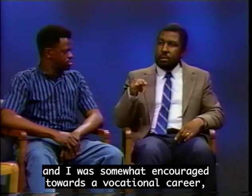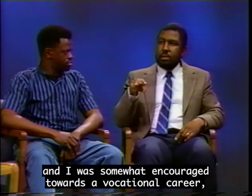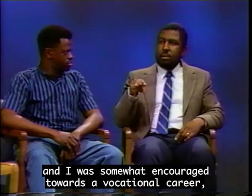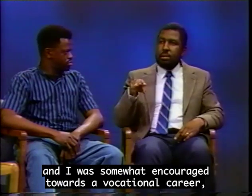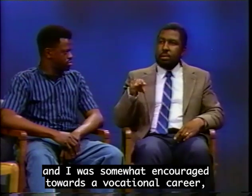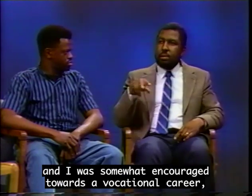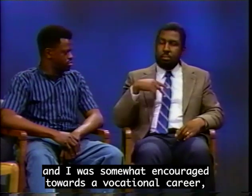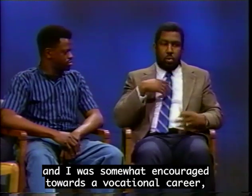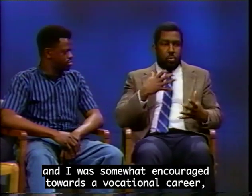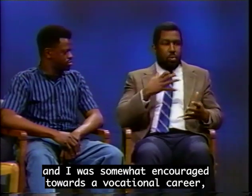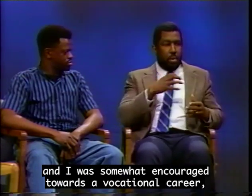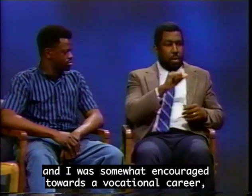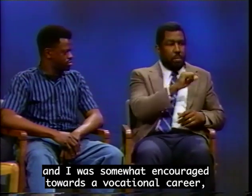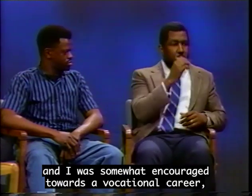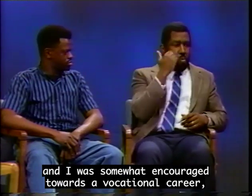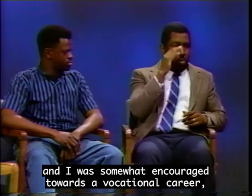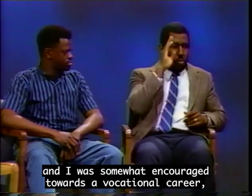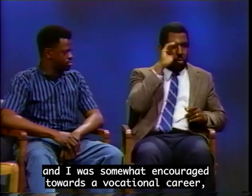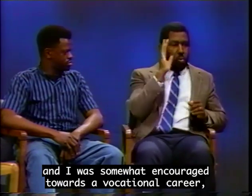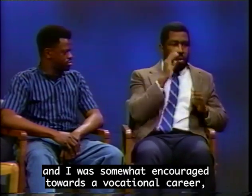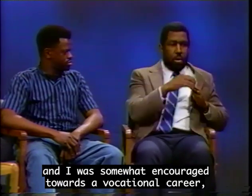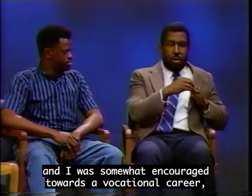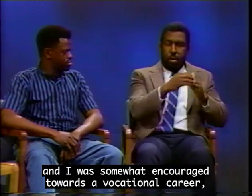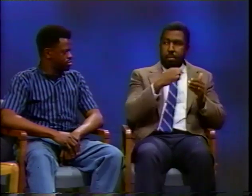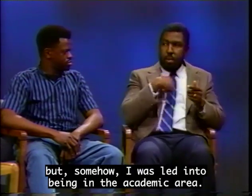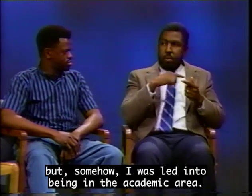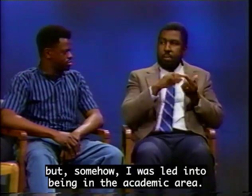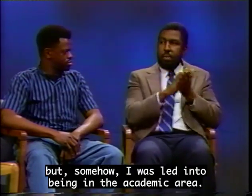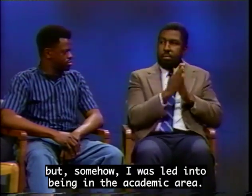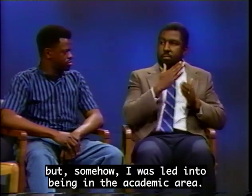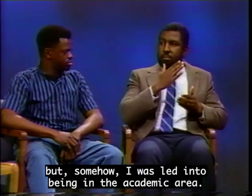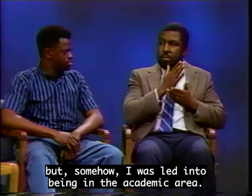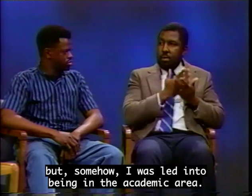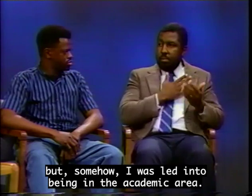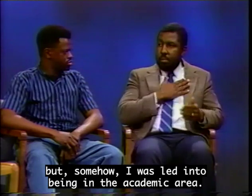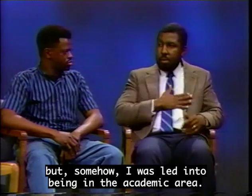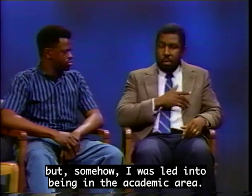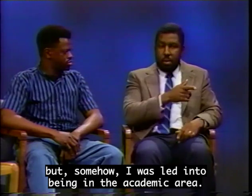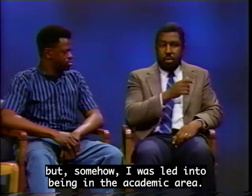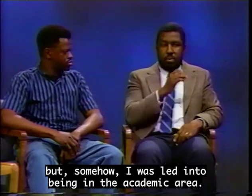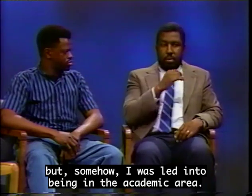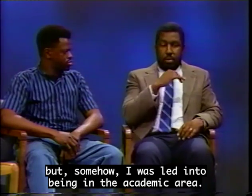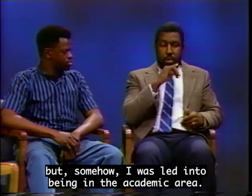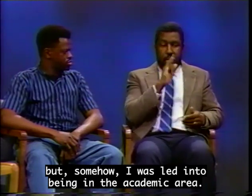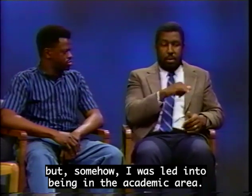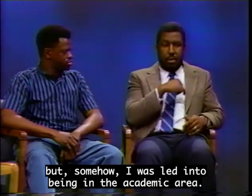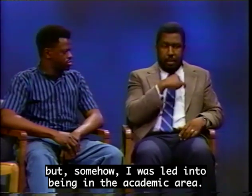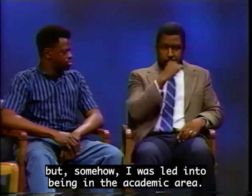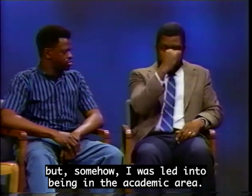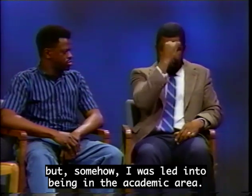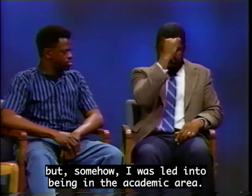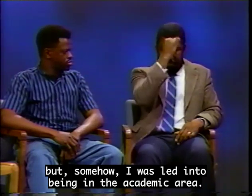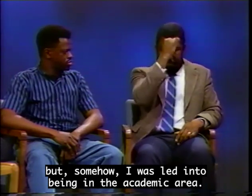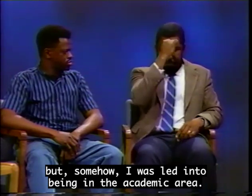somewhat encouraged towards a vocational career, but somehow I was led into being in the academic area.